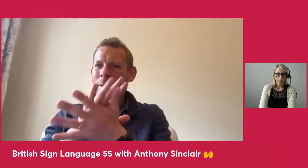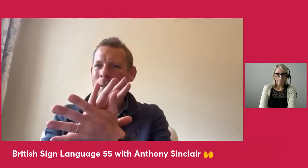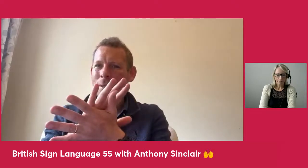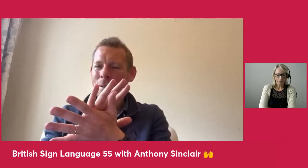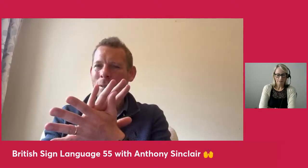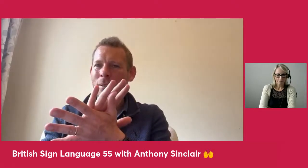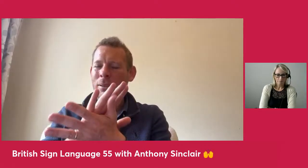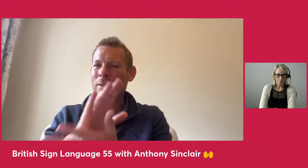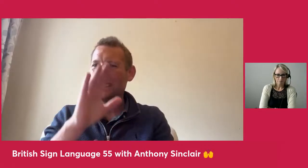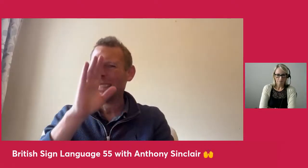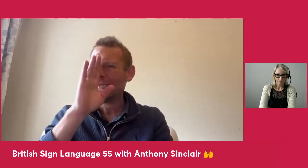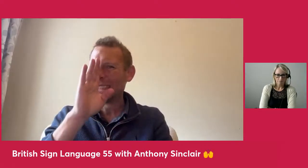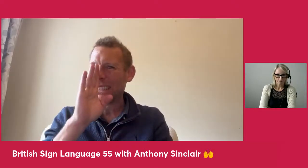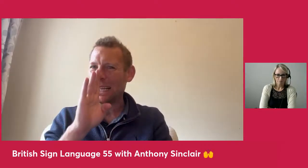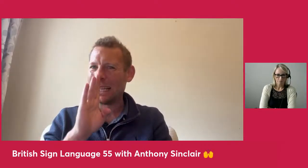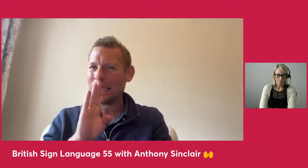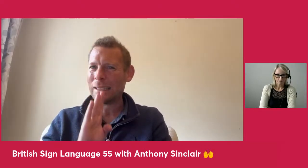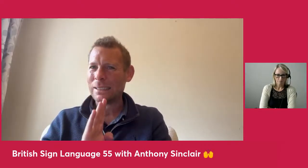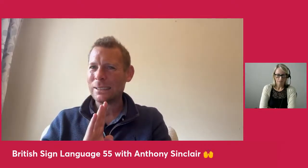Happy.